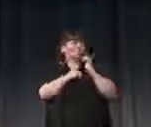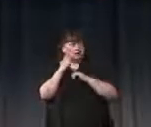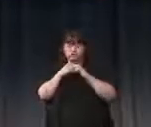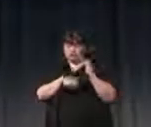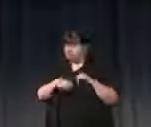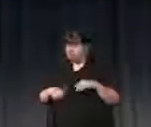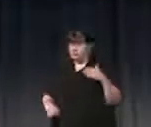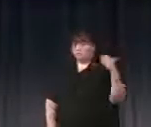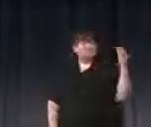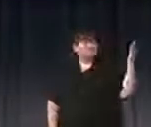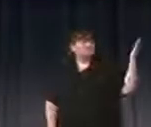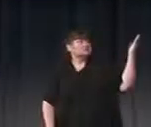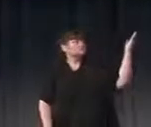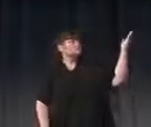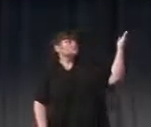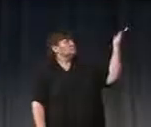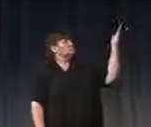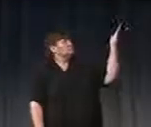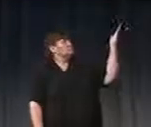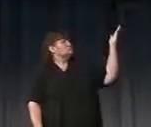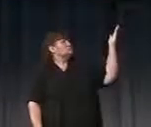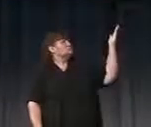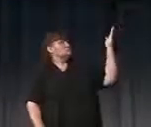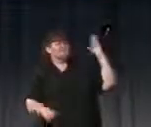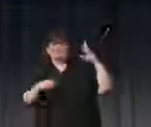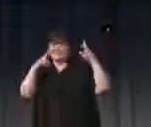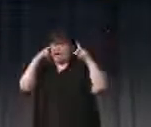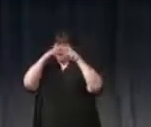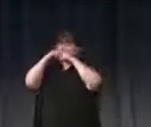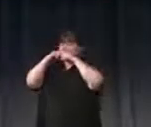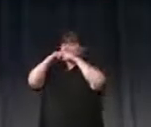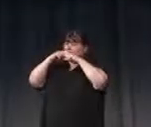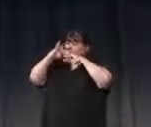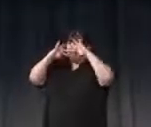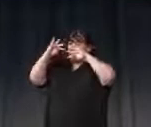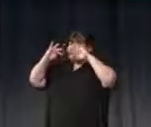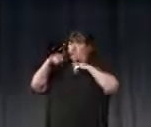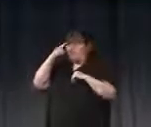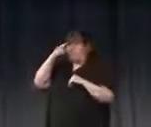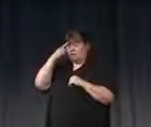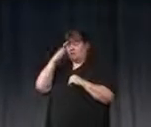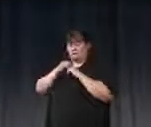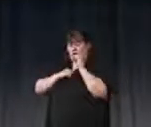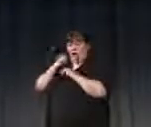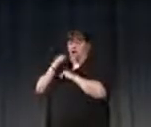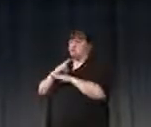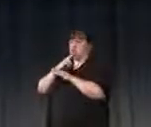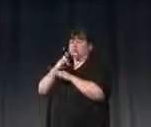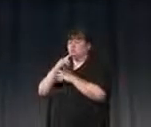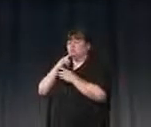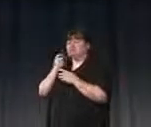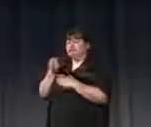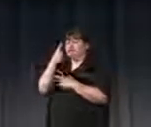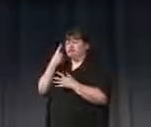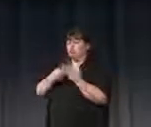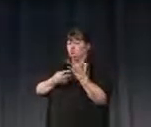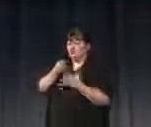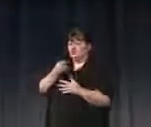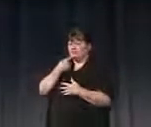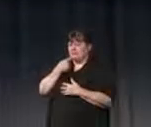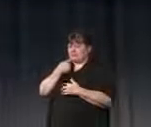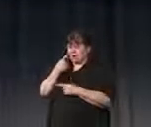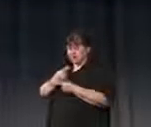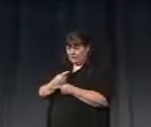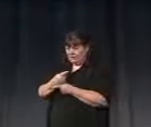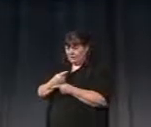the single speaker, you can see that it's kind of complicated and rich. And we think that your brain uses that structure in order to understand what the person was saying.